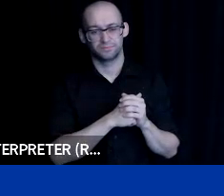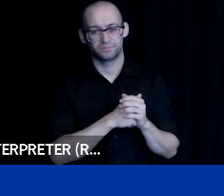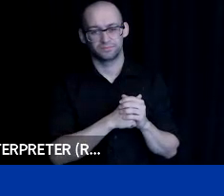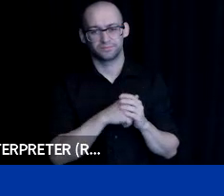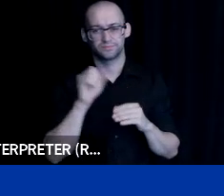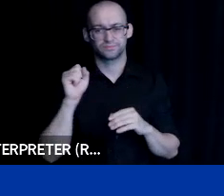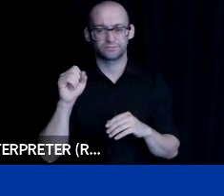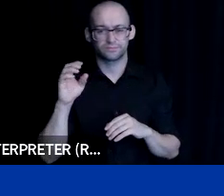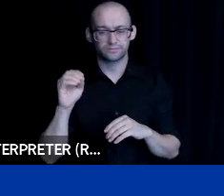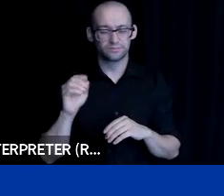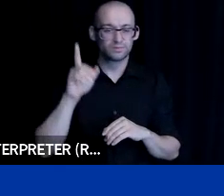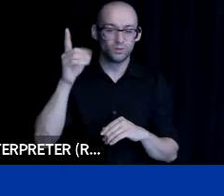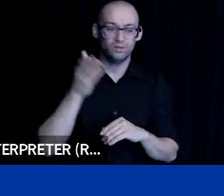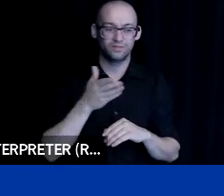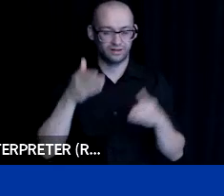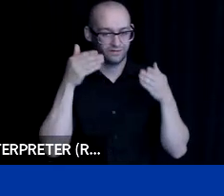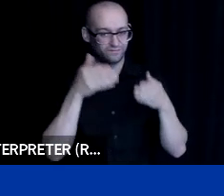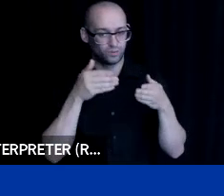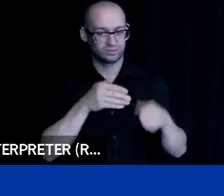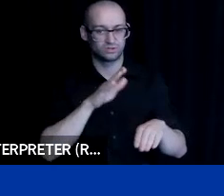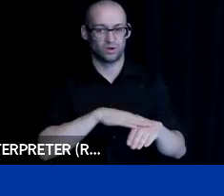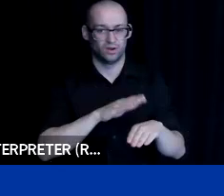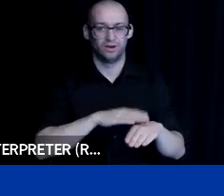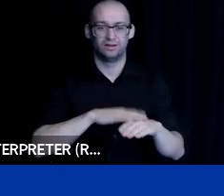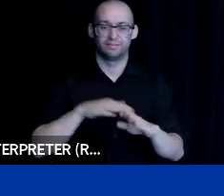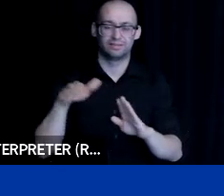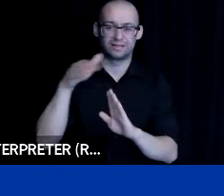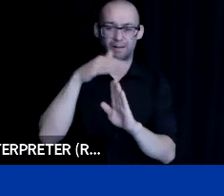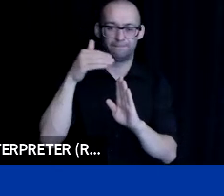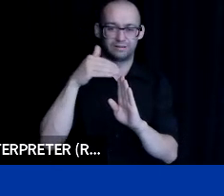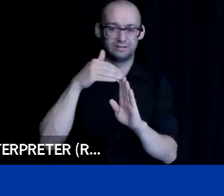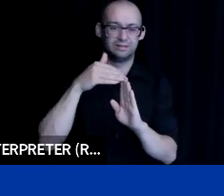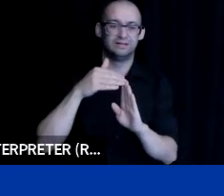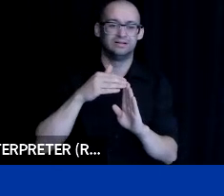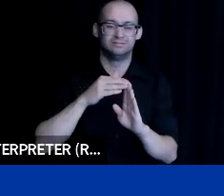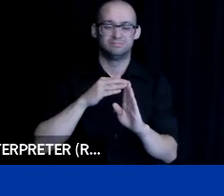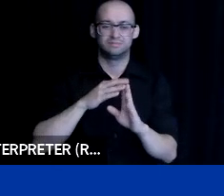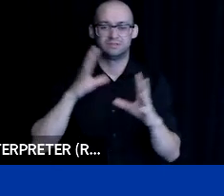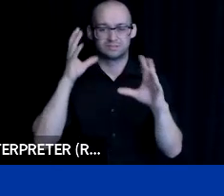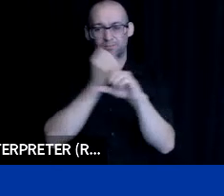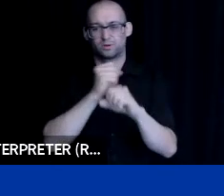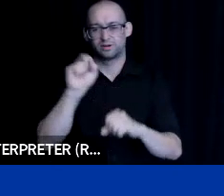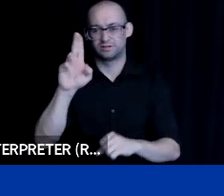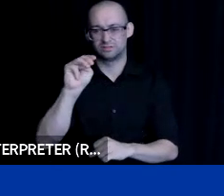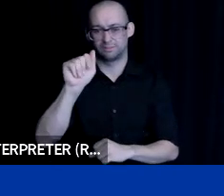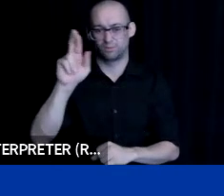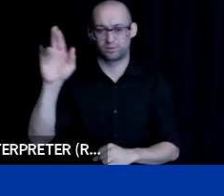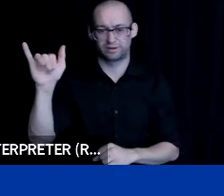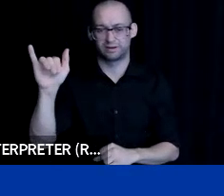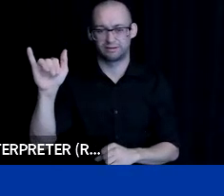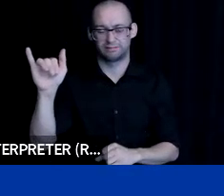So one of the things we're focusing on right up top is a summary of the key takeaways from our May